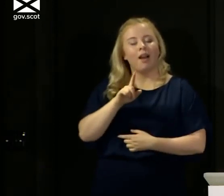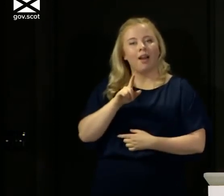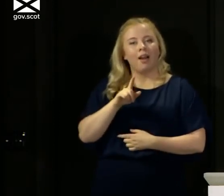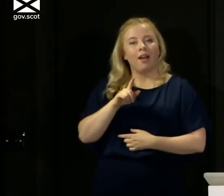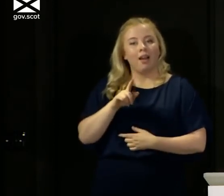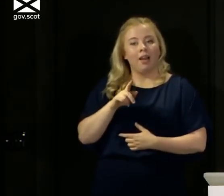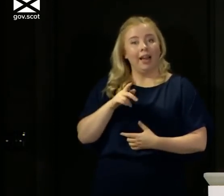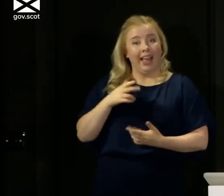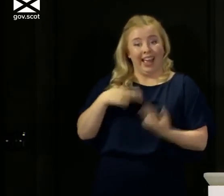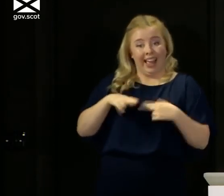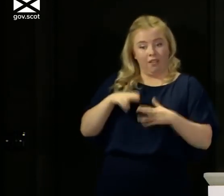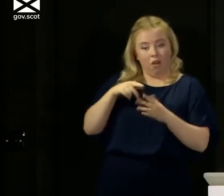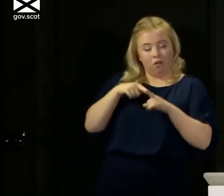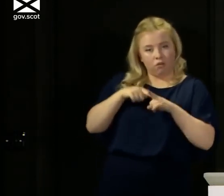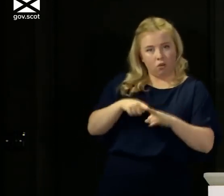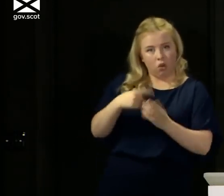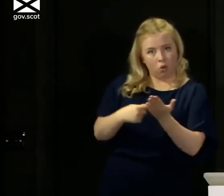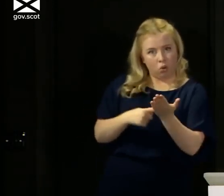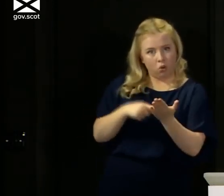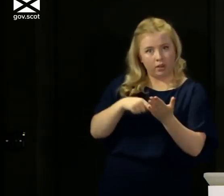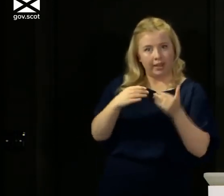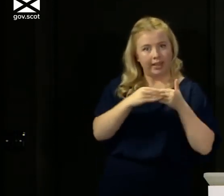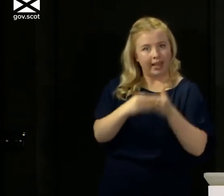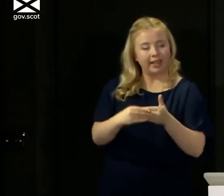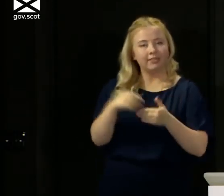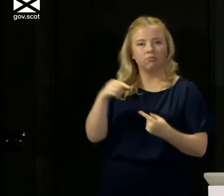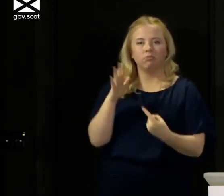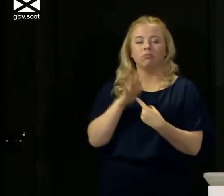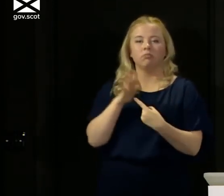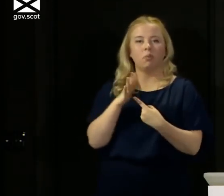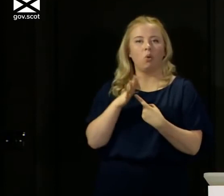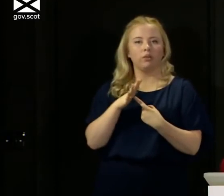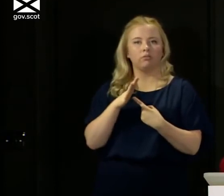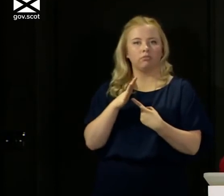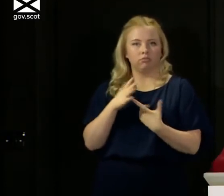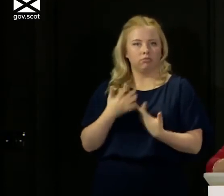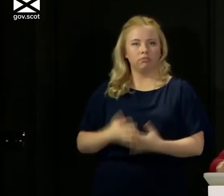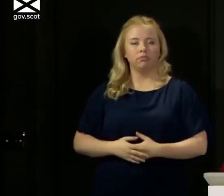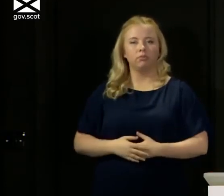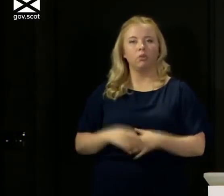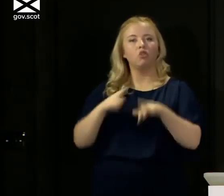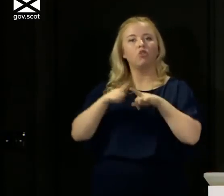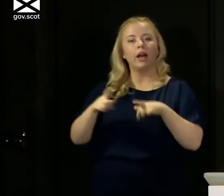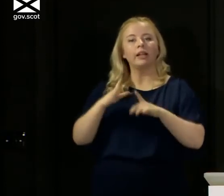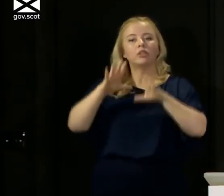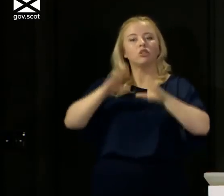all stick to the guidelines, that's the most important thing that we can do right now to